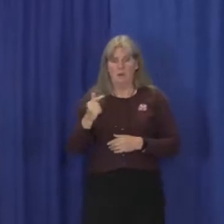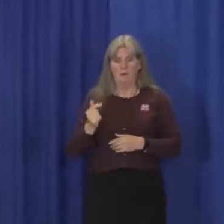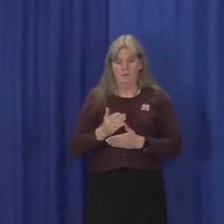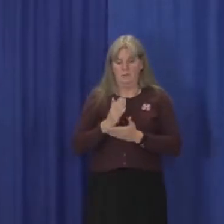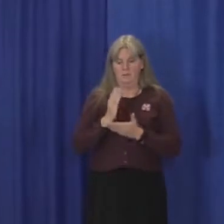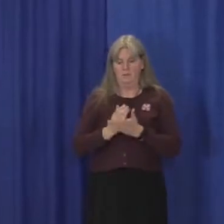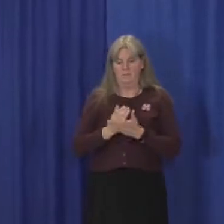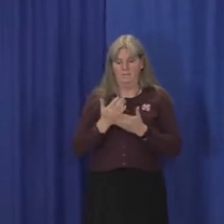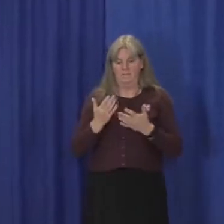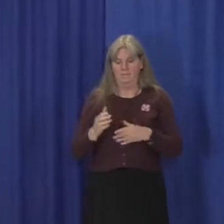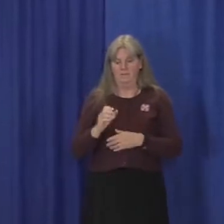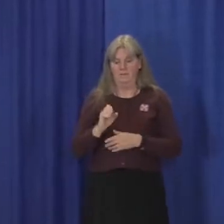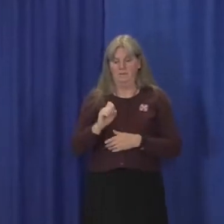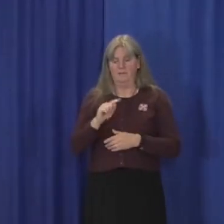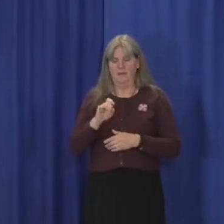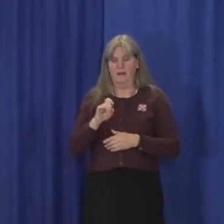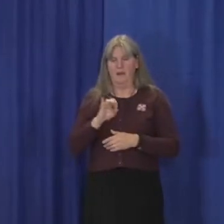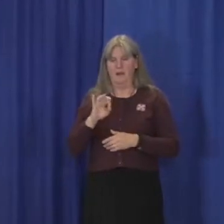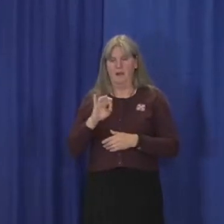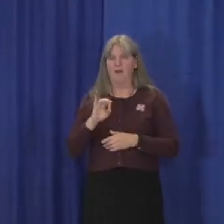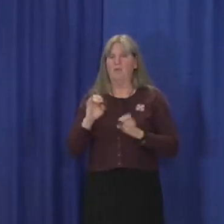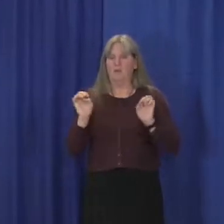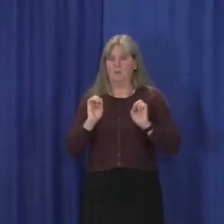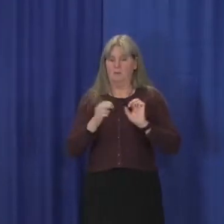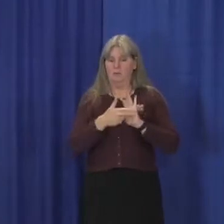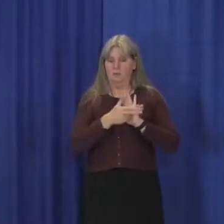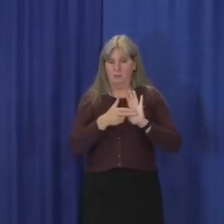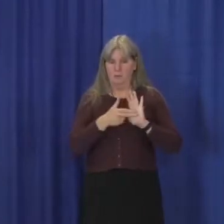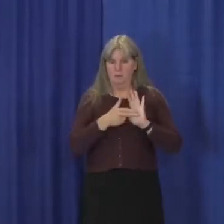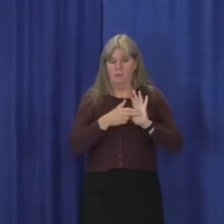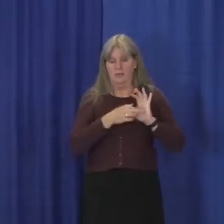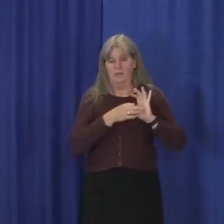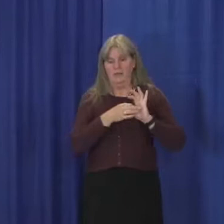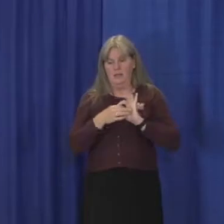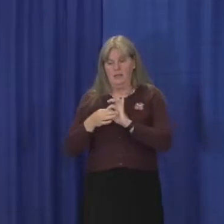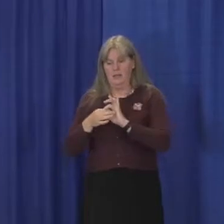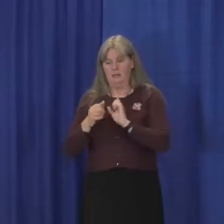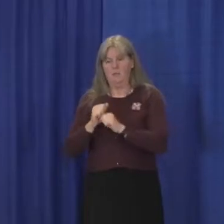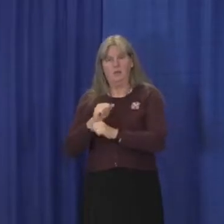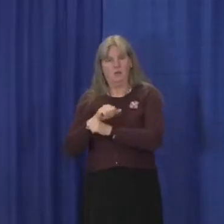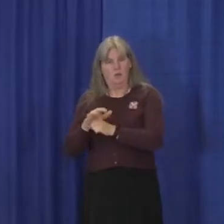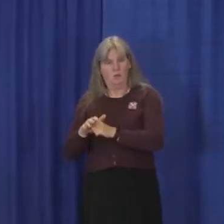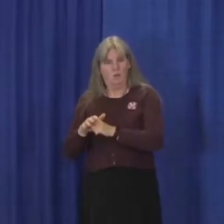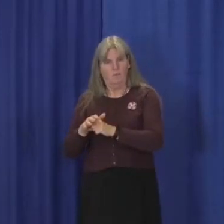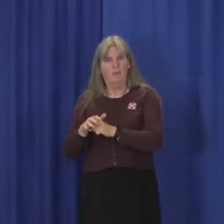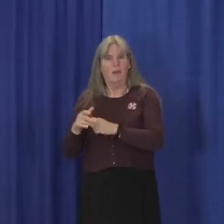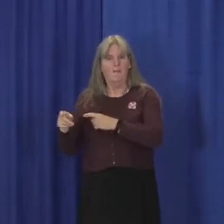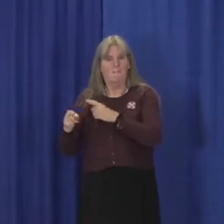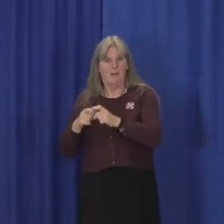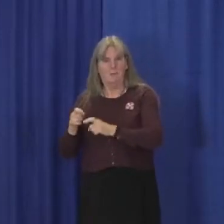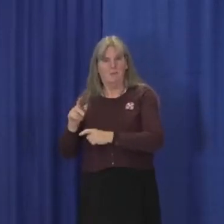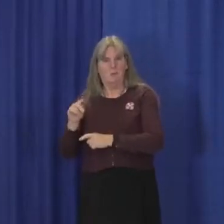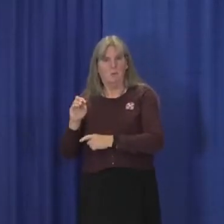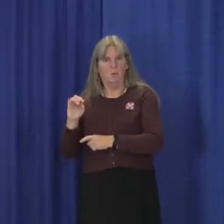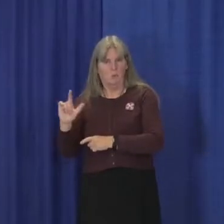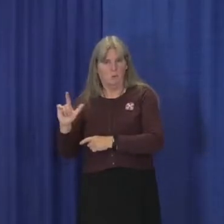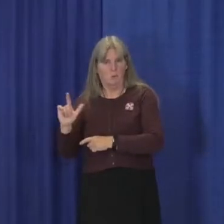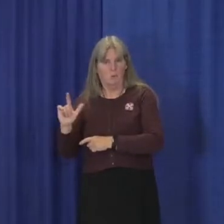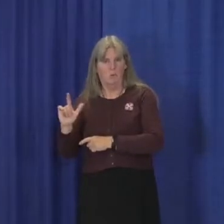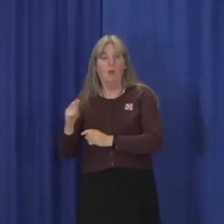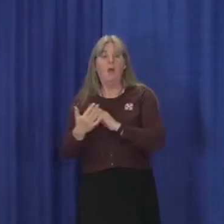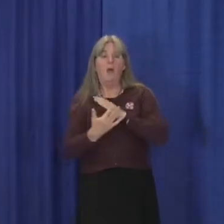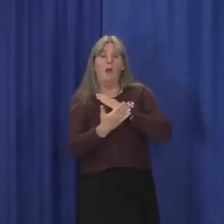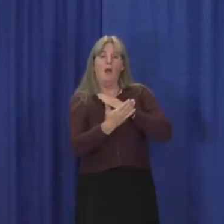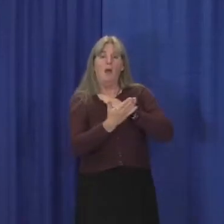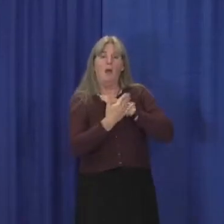the state of emergency as a COVID-19 management tool, and we're doing that based upon the expert